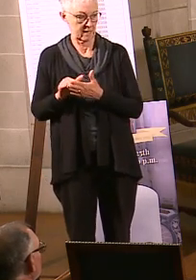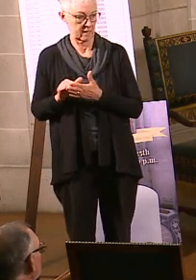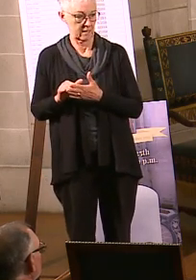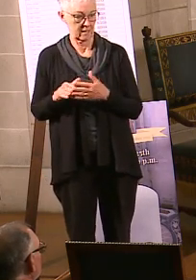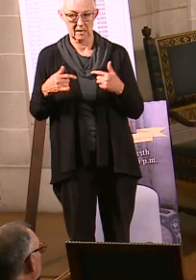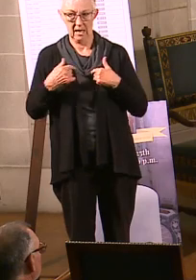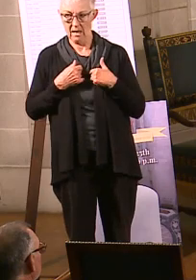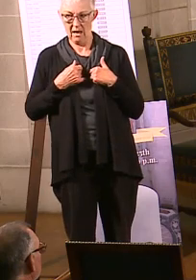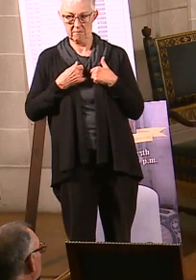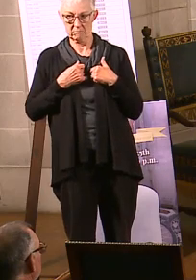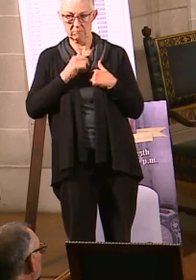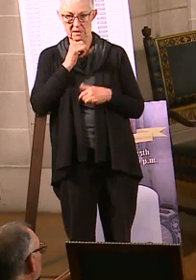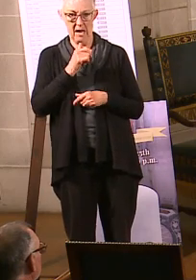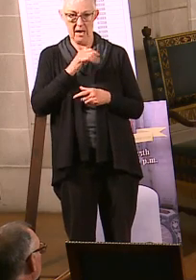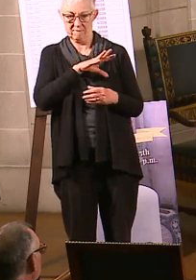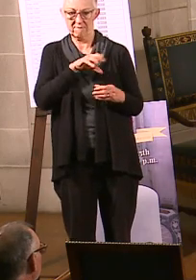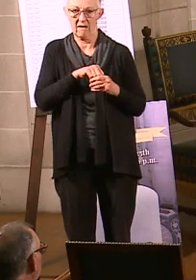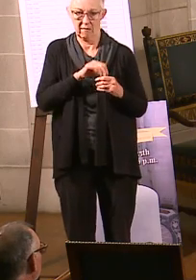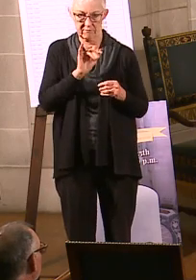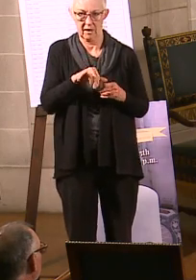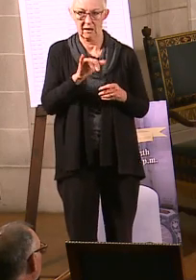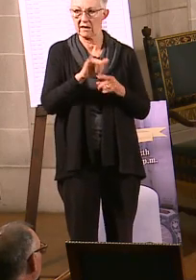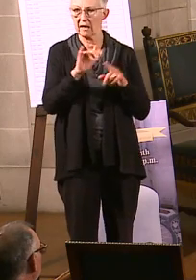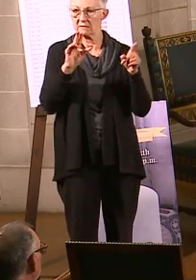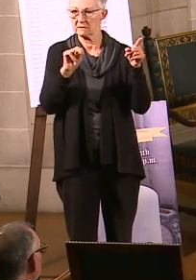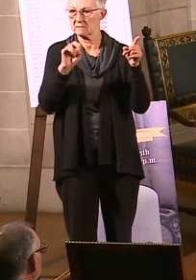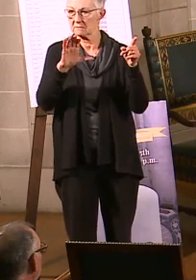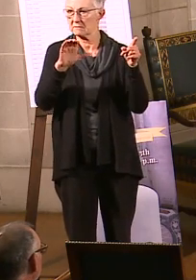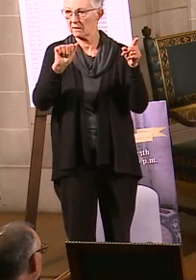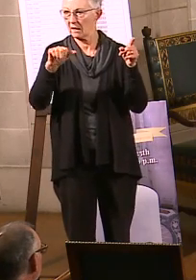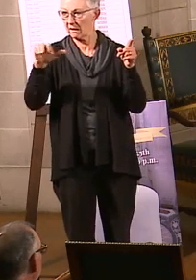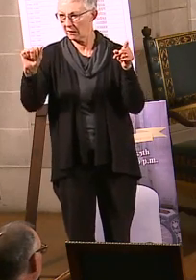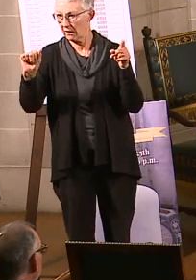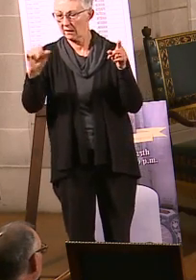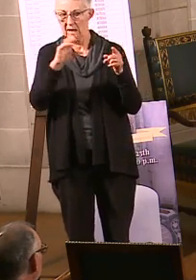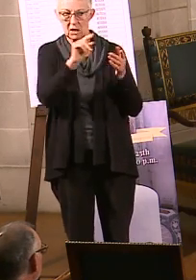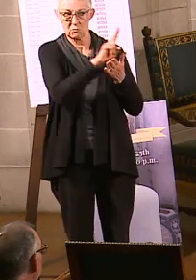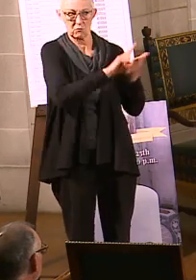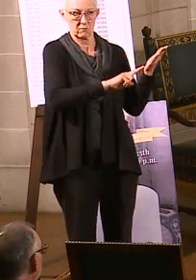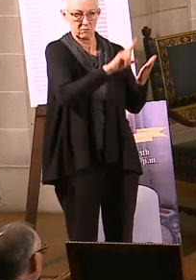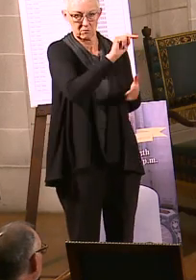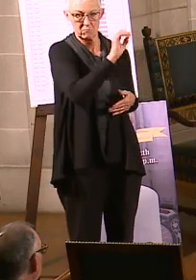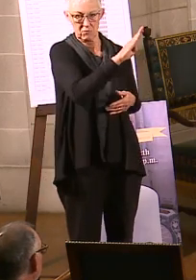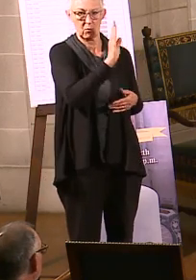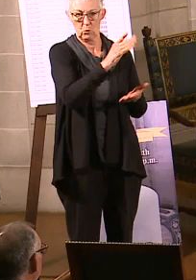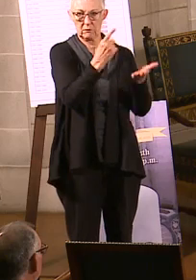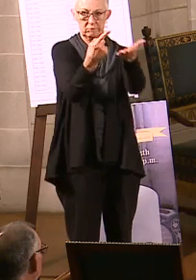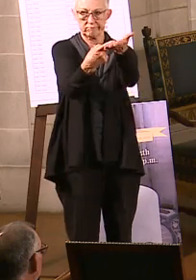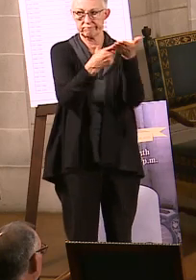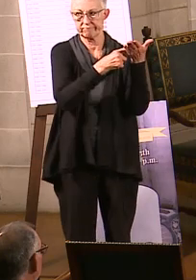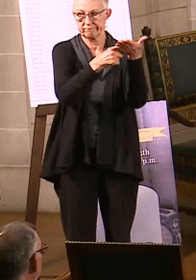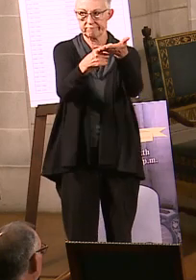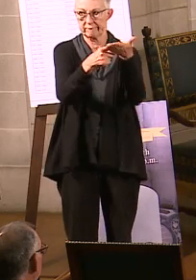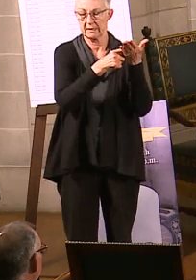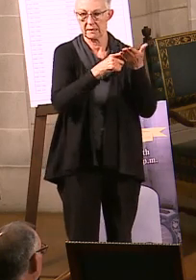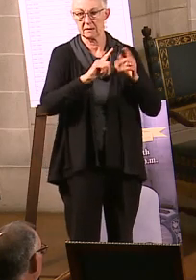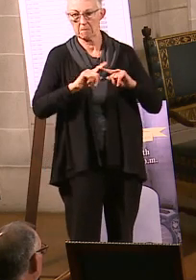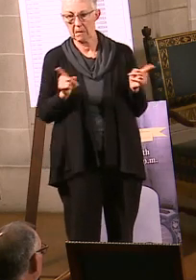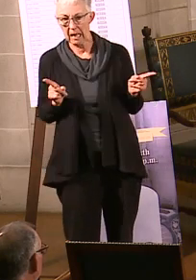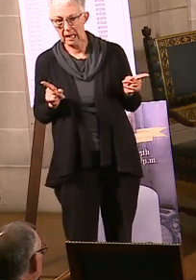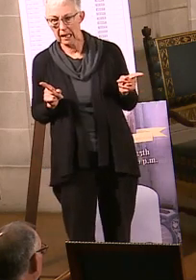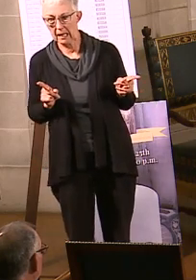not going to be directly involved with, but this will be NCAA, this is going to be University of Nebraska. But I think actually under certain conditions, we could